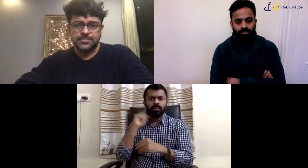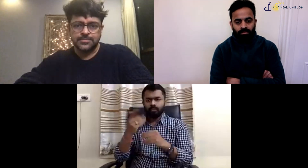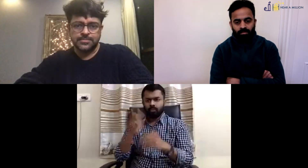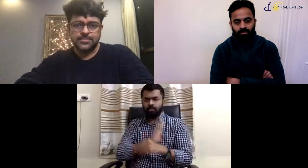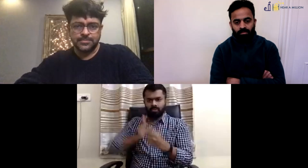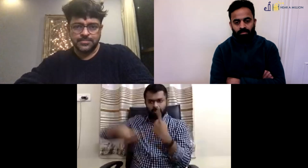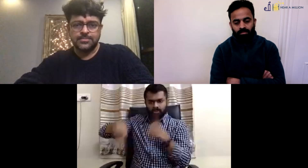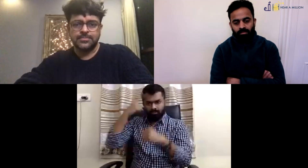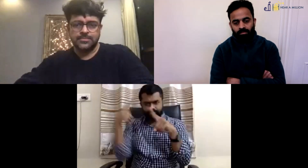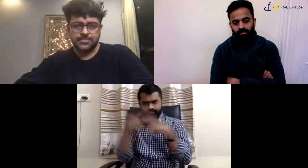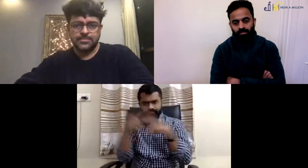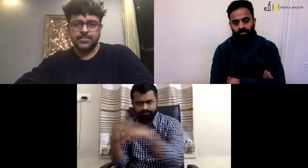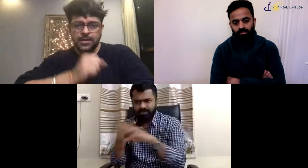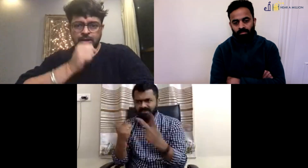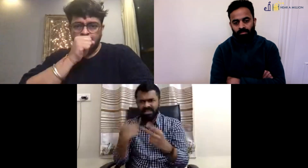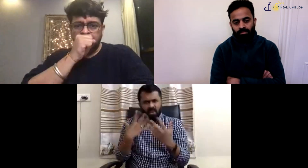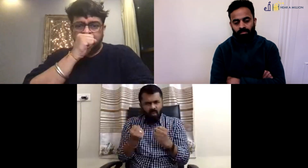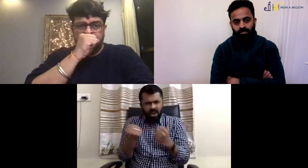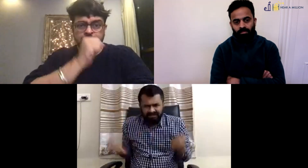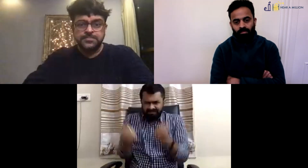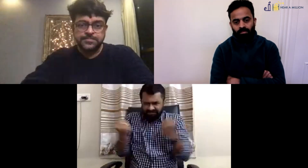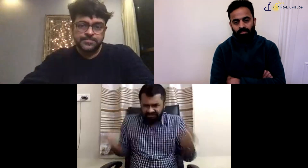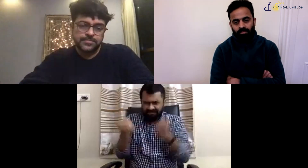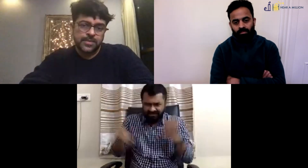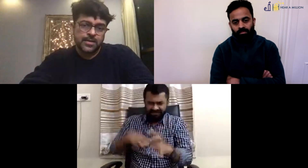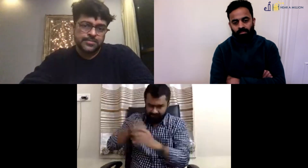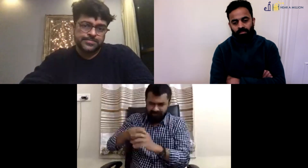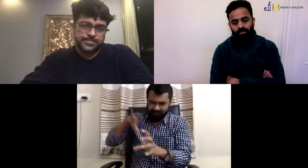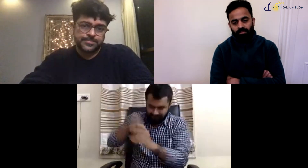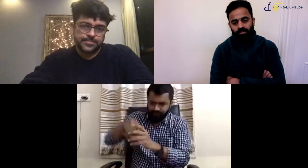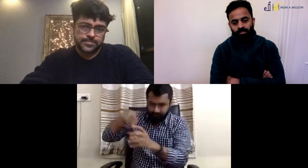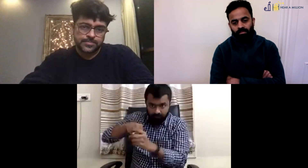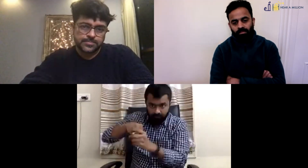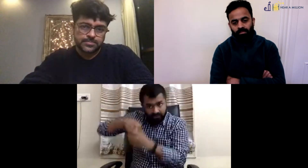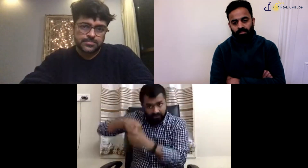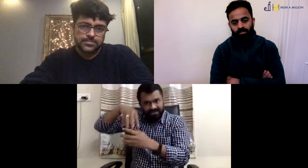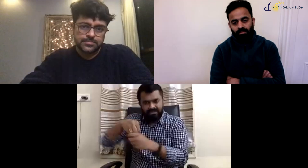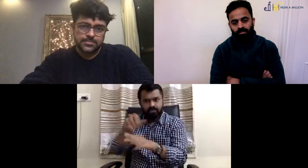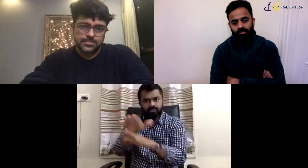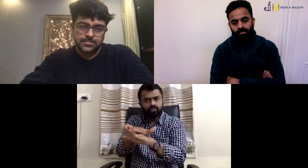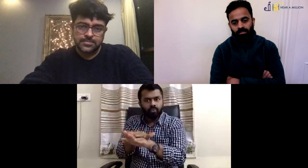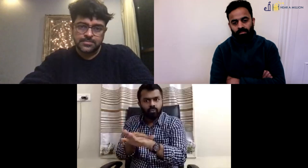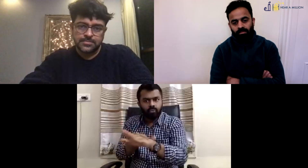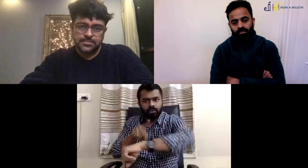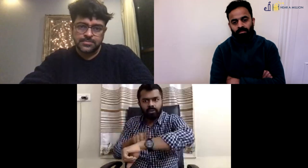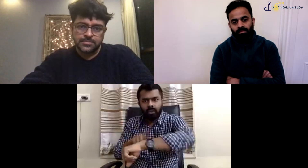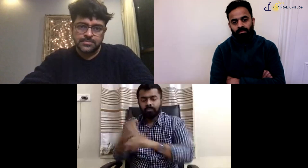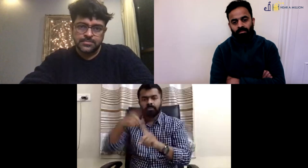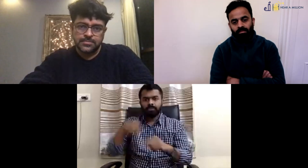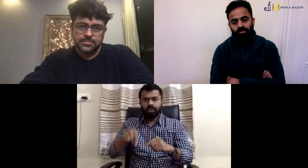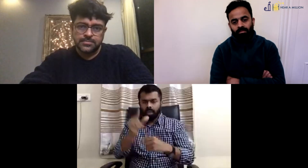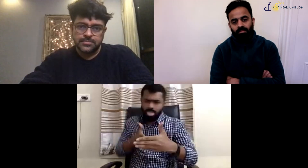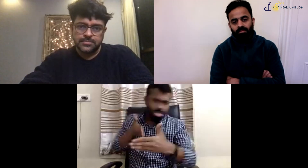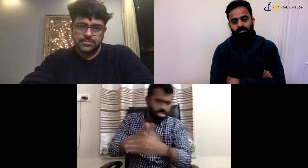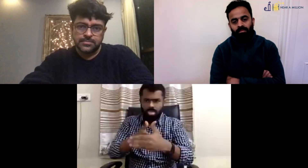different government system, and we had the board members, so there will be always conflicting. I will try hard and hard